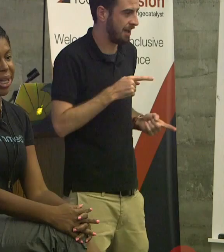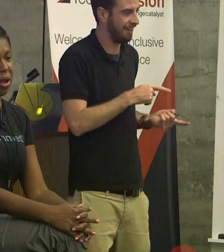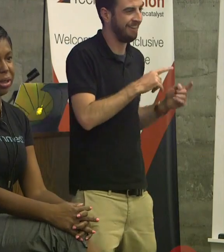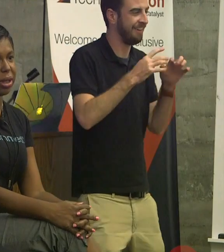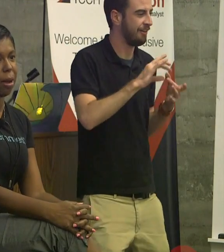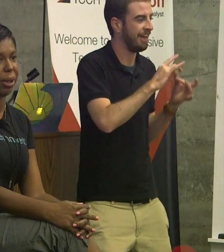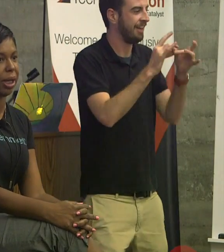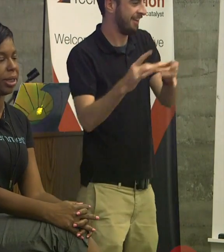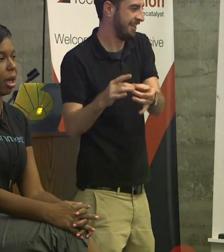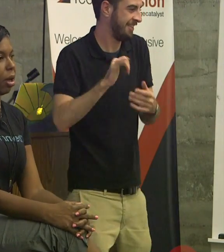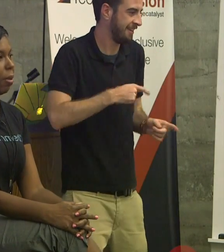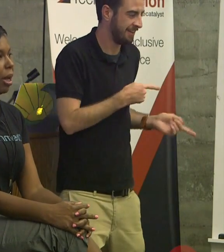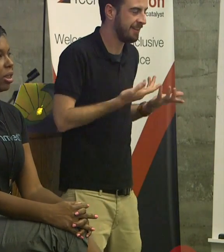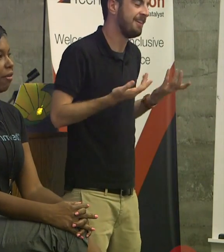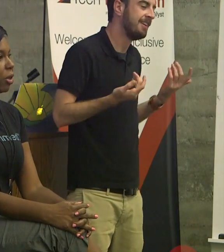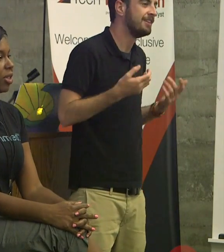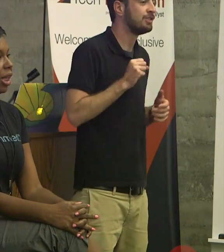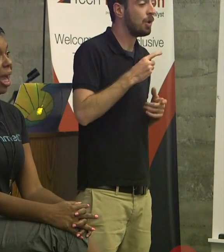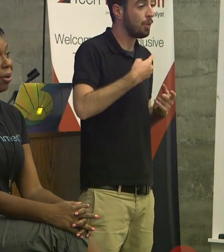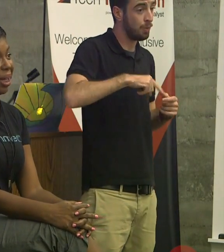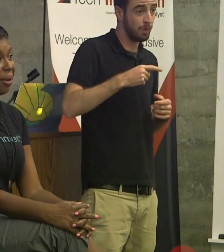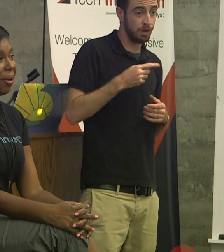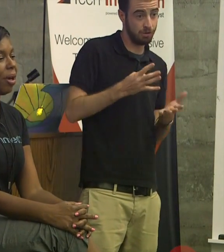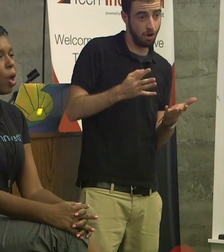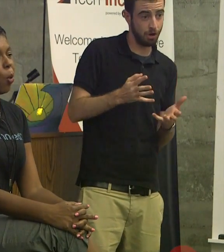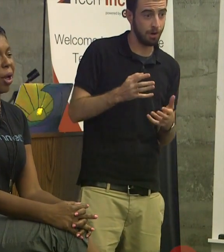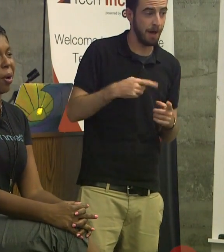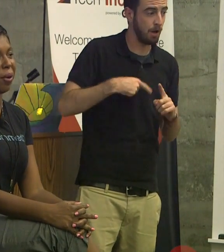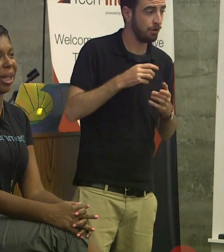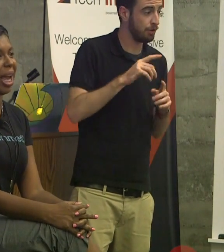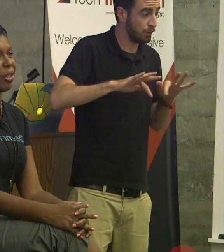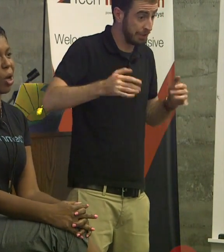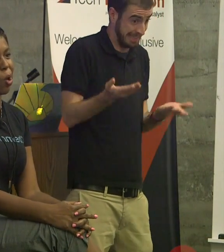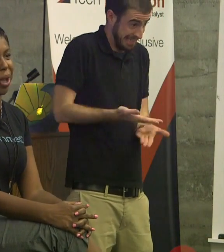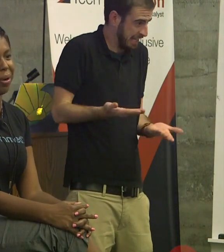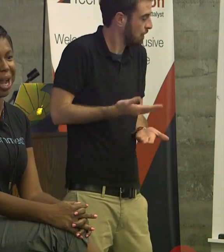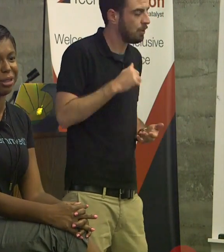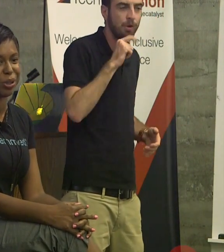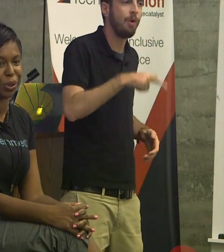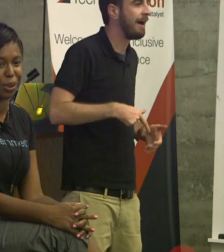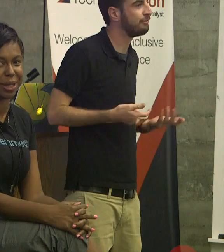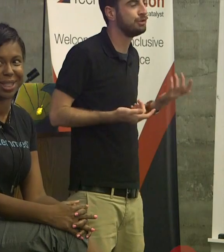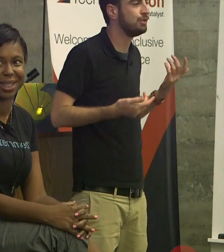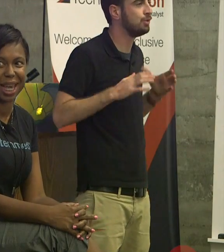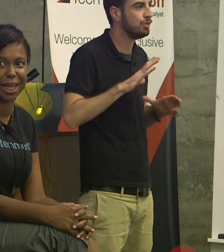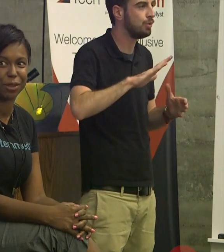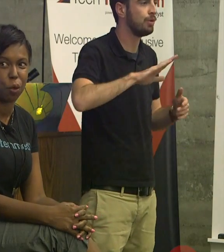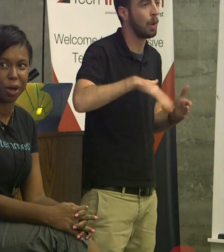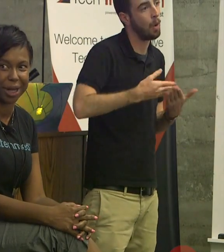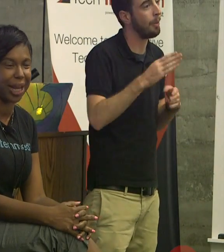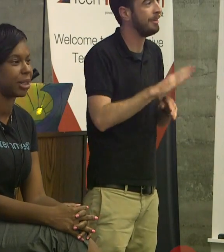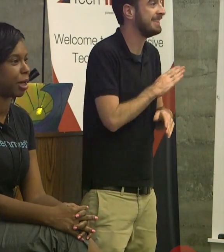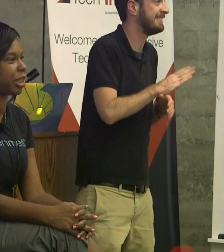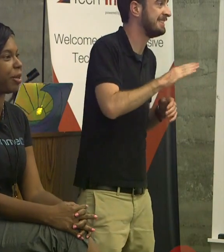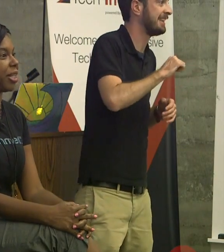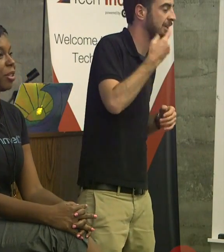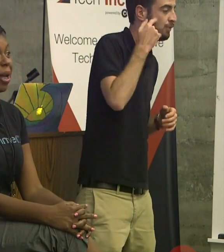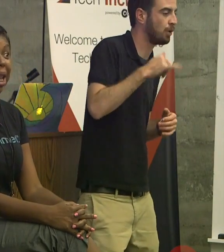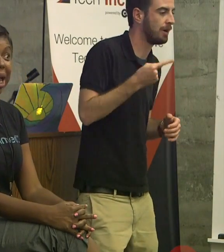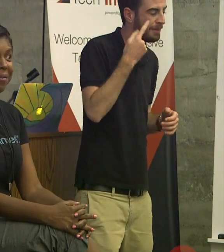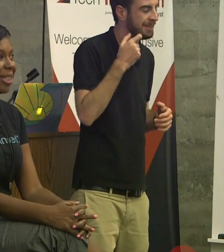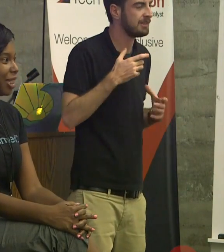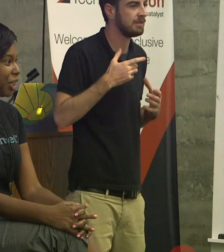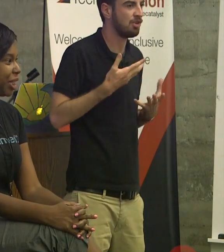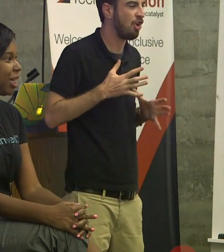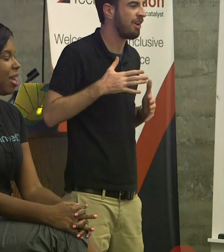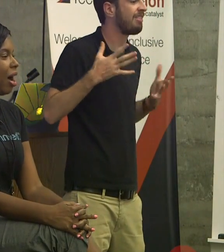So when we talk to companies about diversity out here, we don't really have to go, we don't have to do the business case for it as much because there's